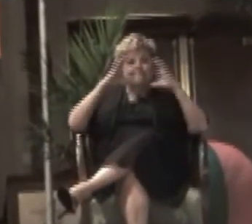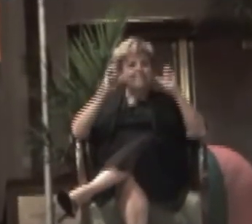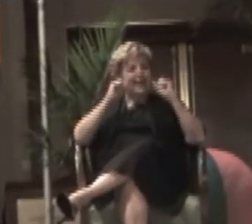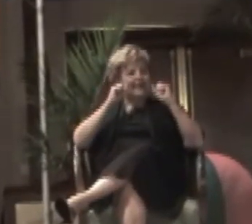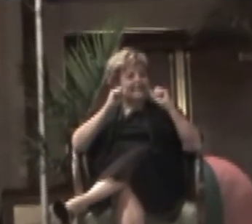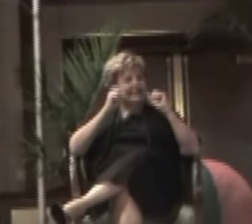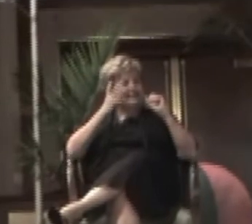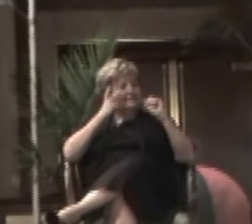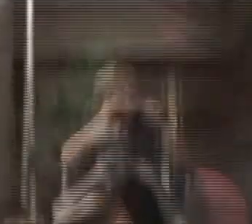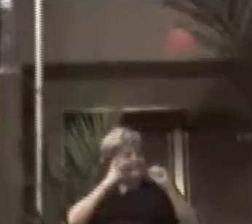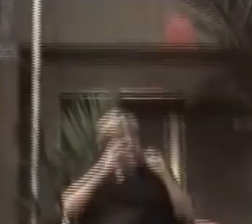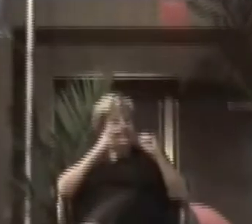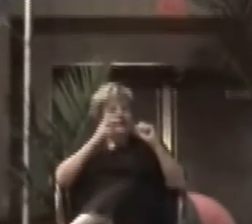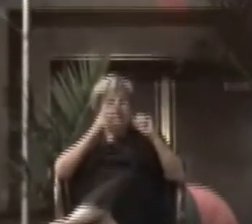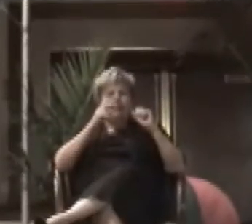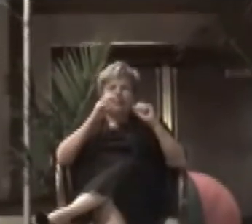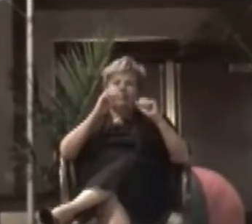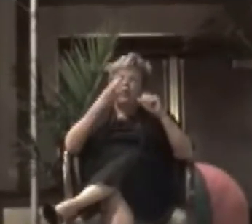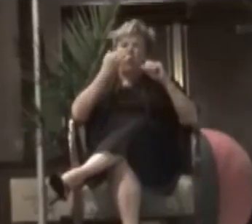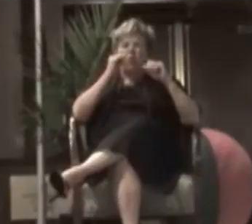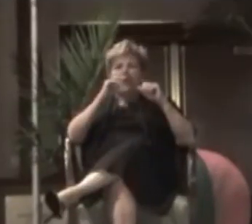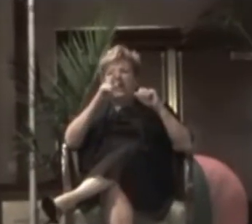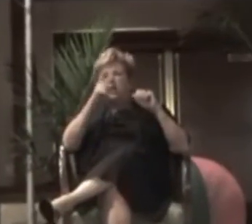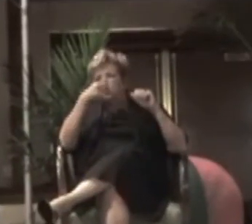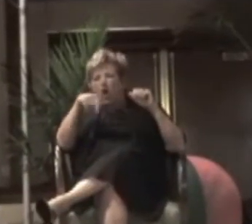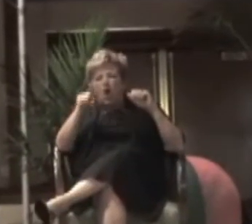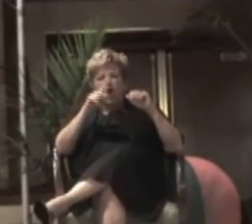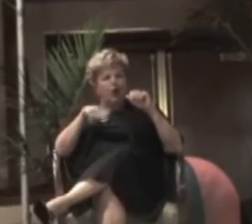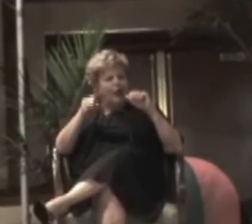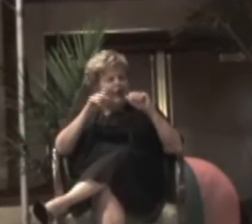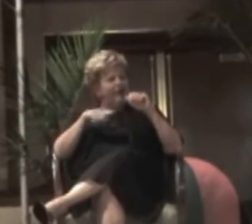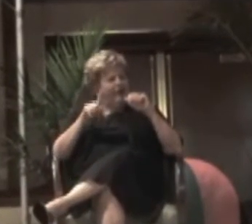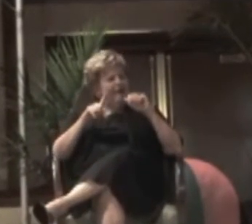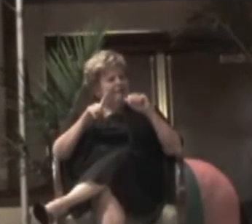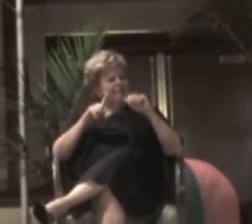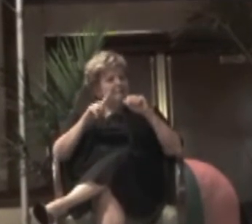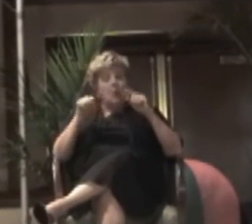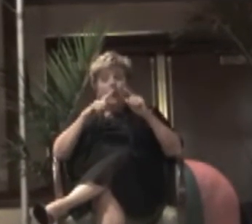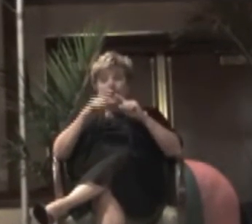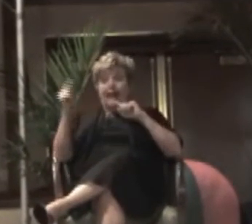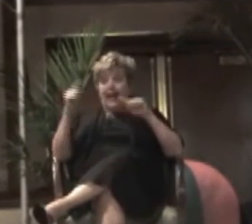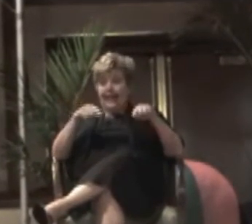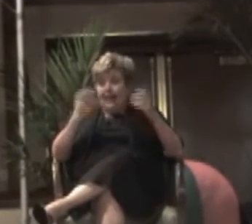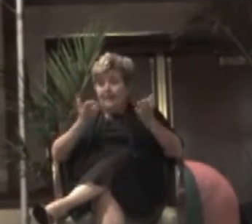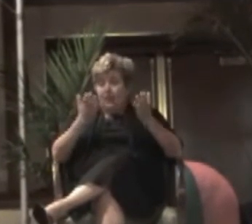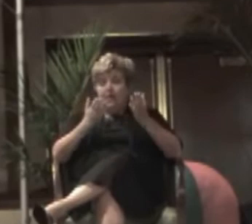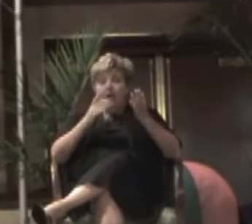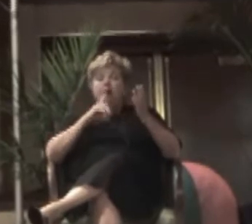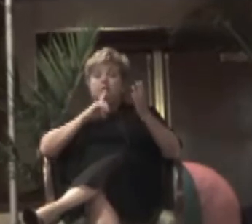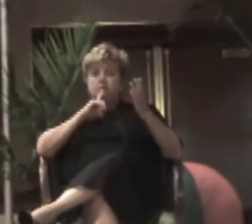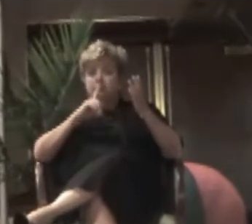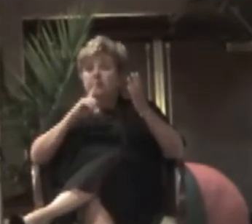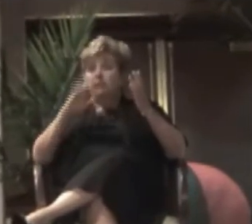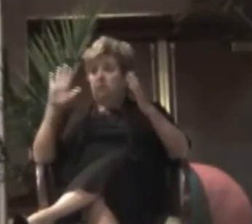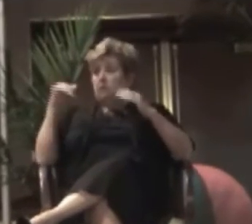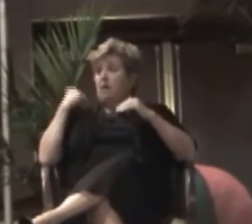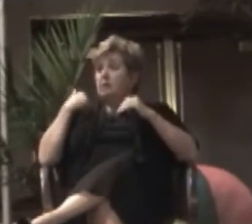turn. And when I came in, I was literally the youngest person in every meeting